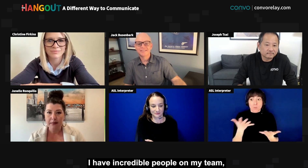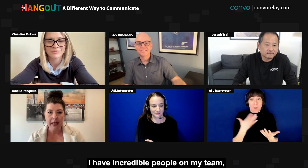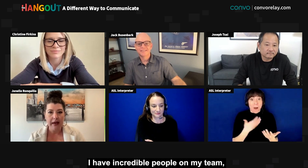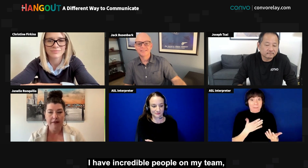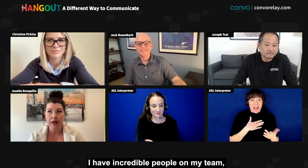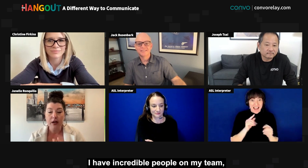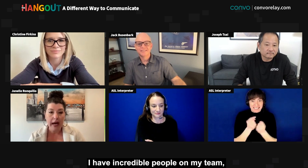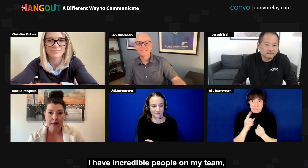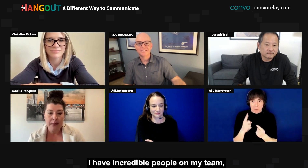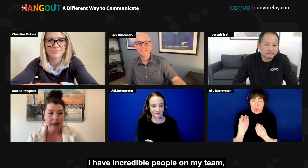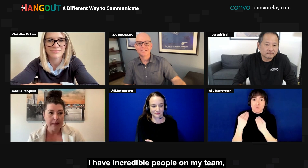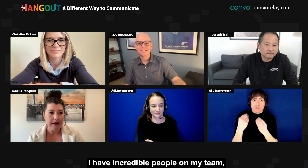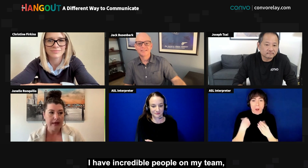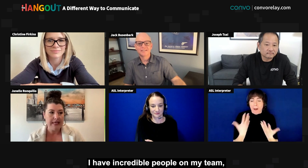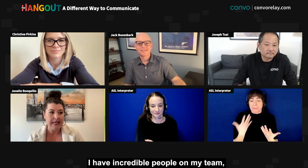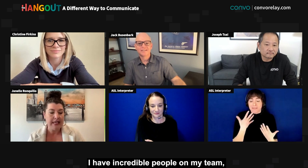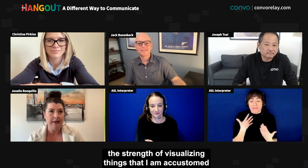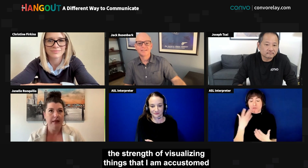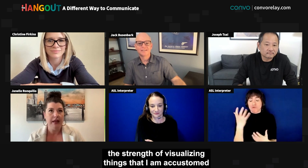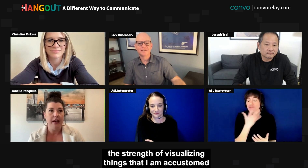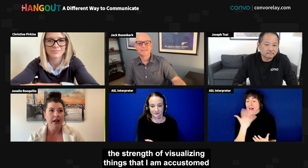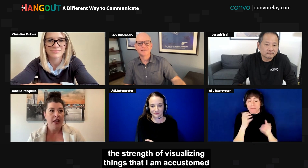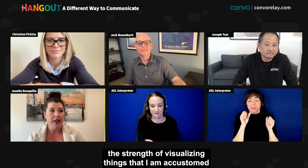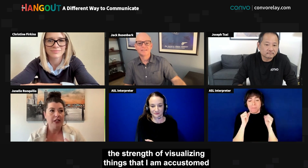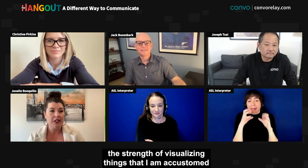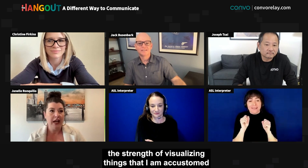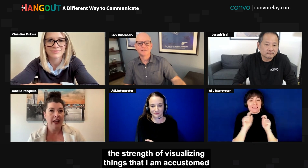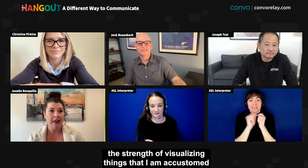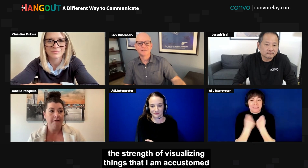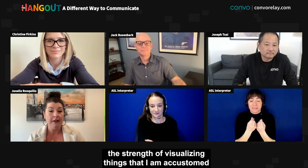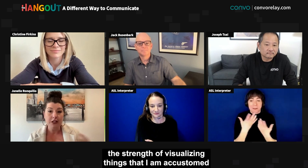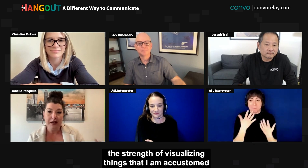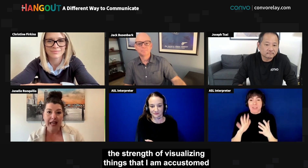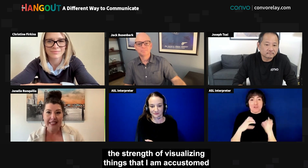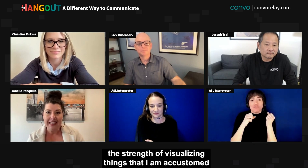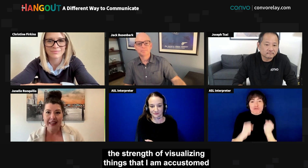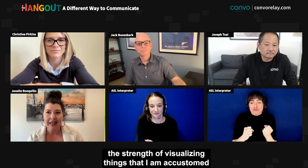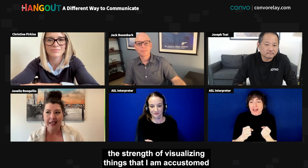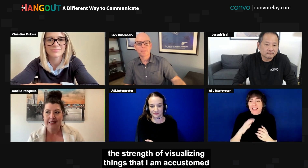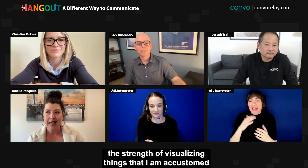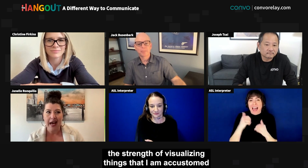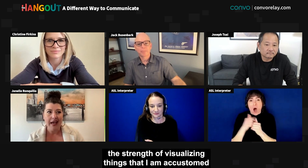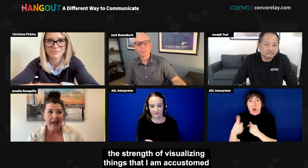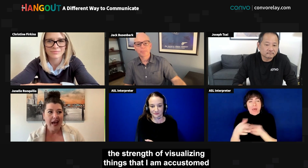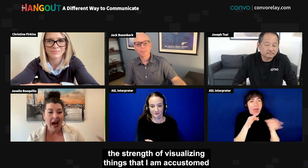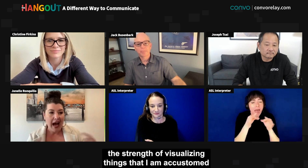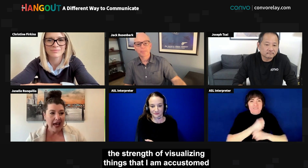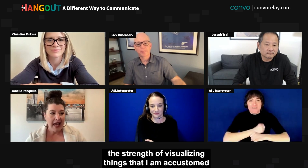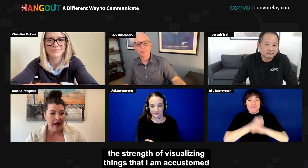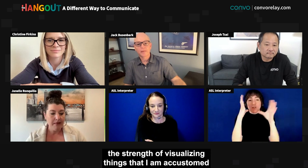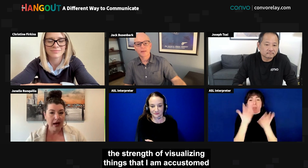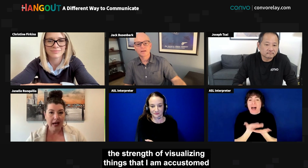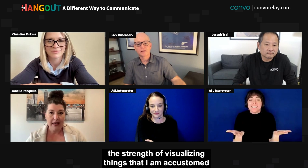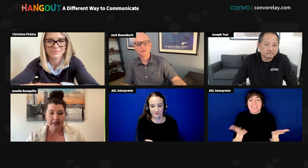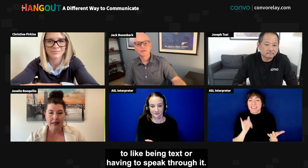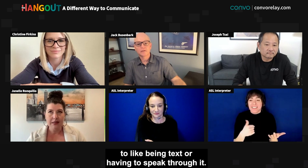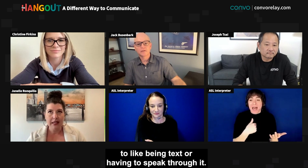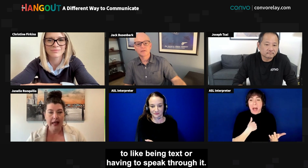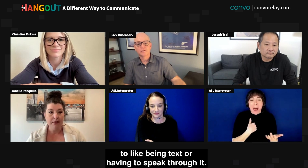I have incredible people on my team. The strength of visualizing things that I am accustomed to, like